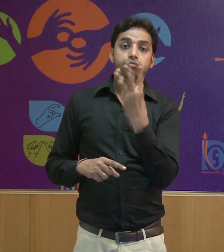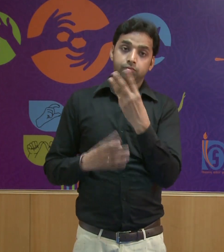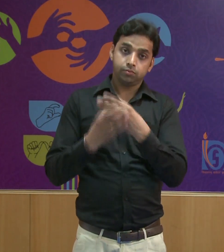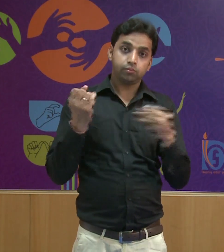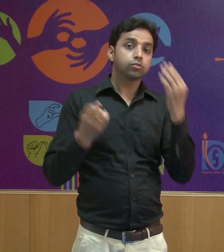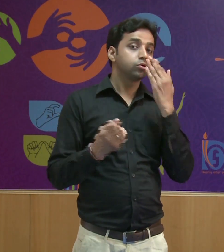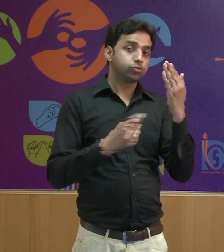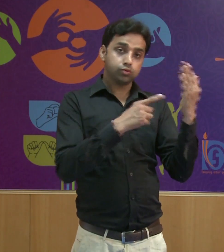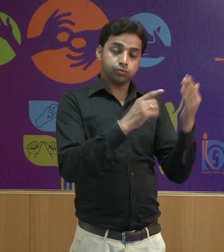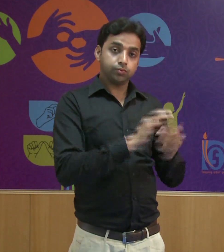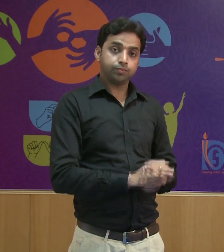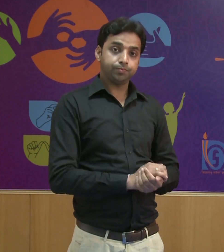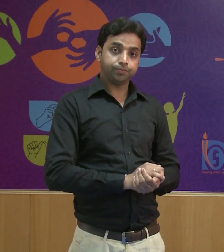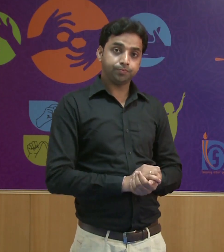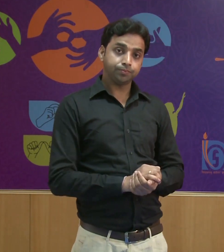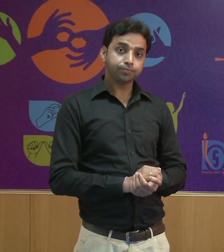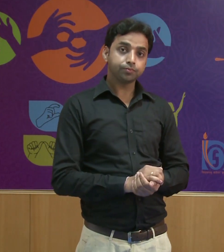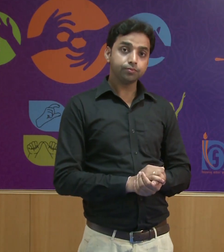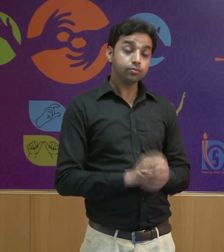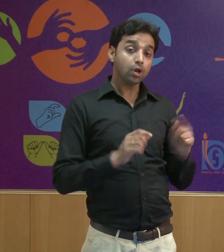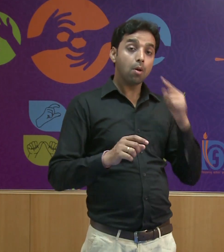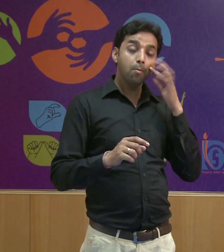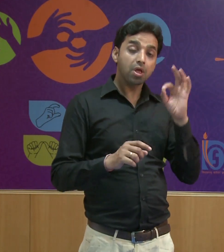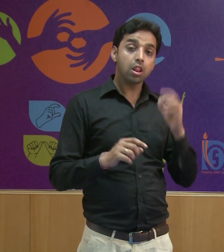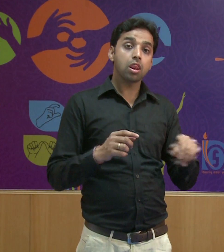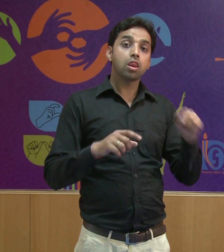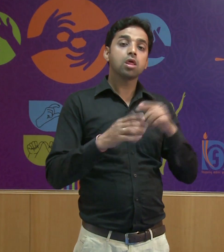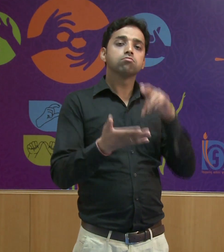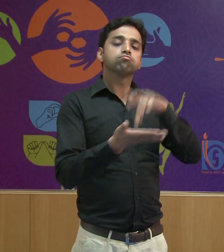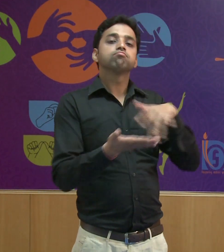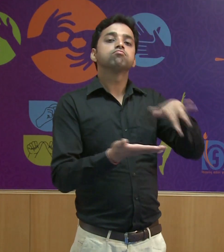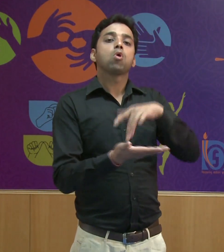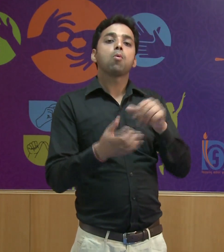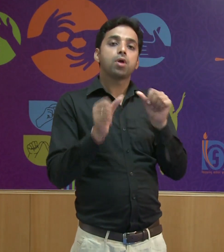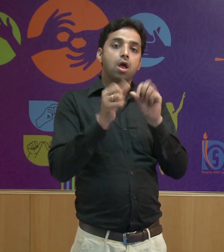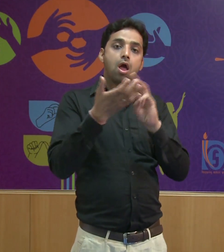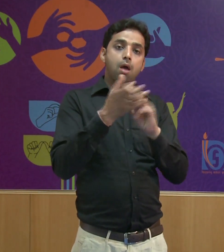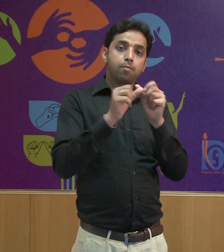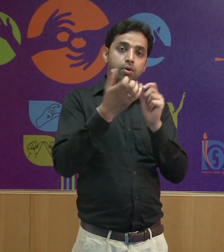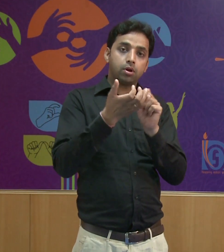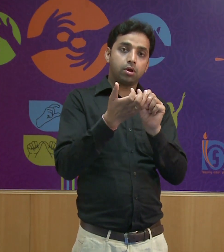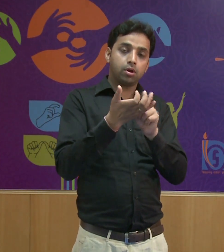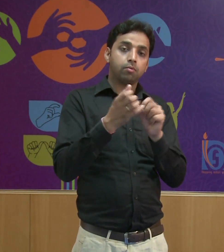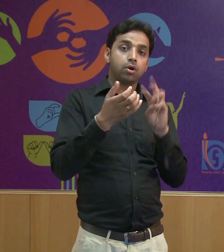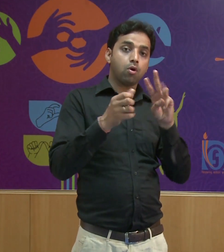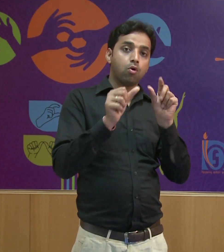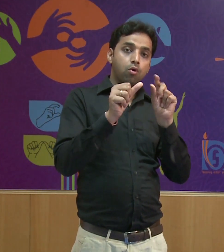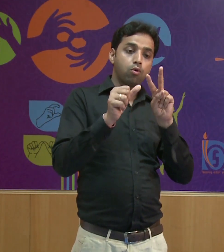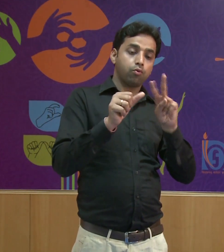The main theme of Amaravati art are stories related